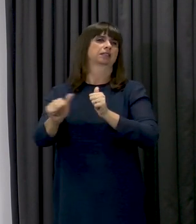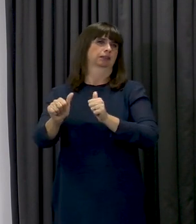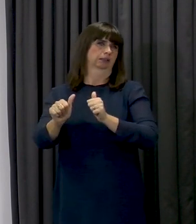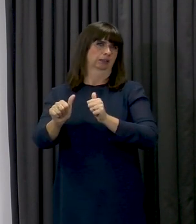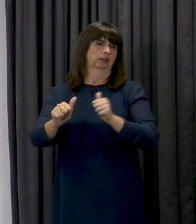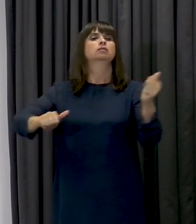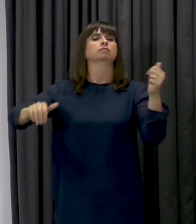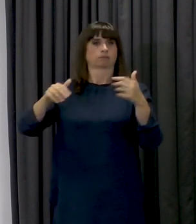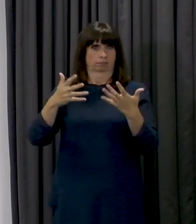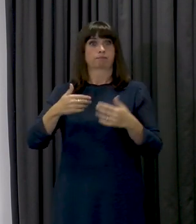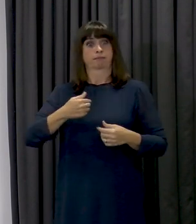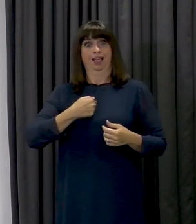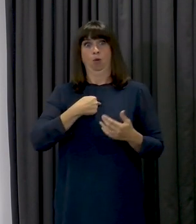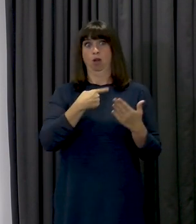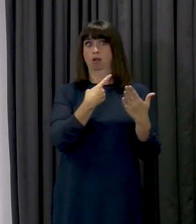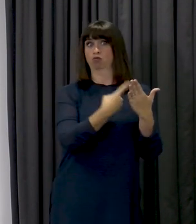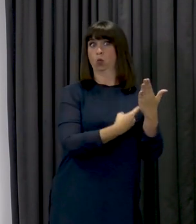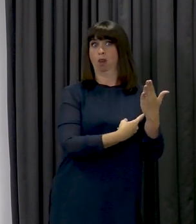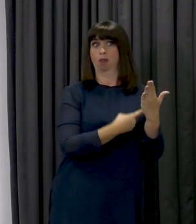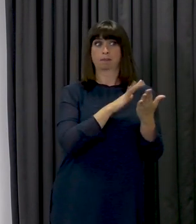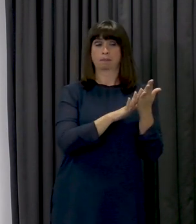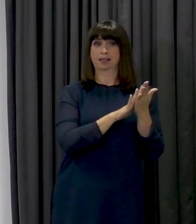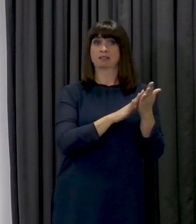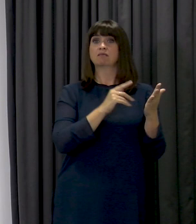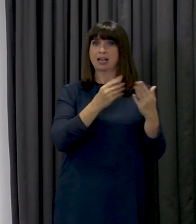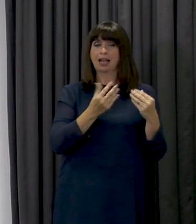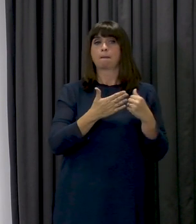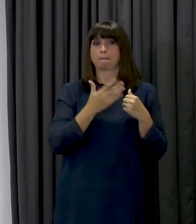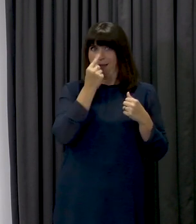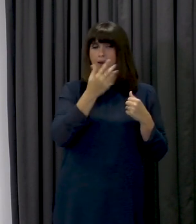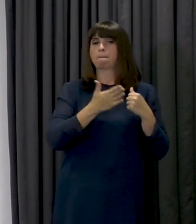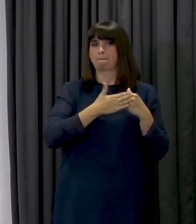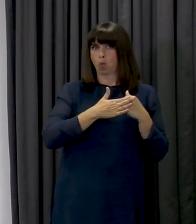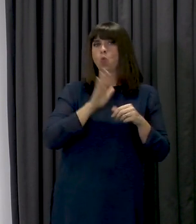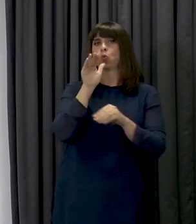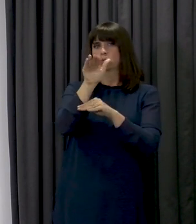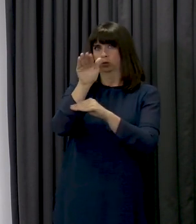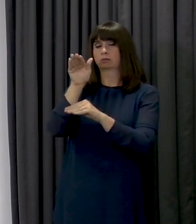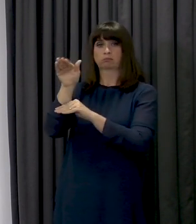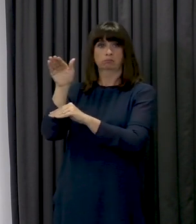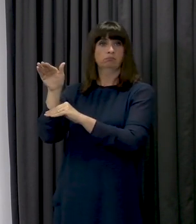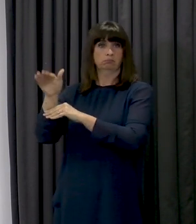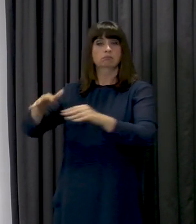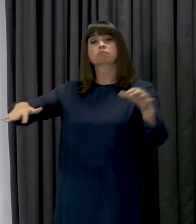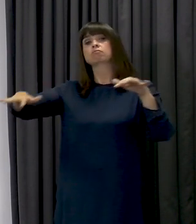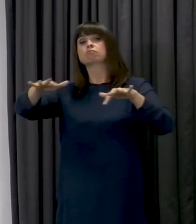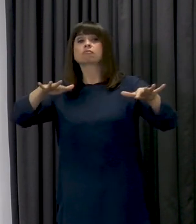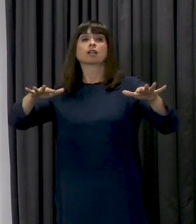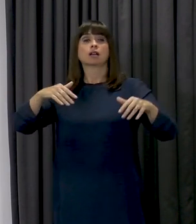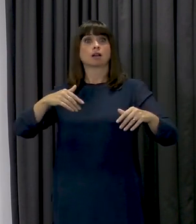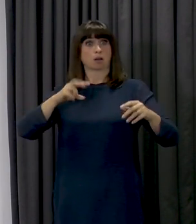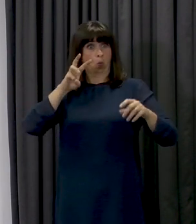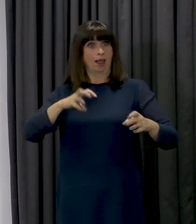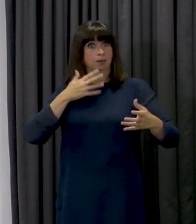doors. And our regulations will allow greater flexibility. And I look to people in Wales to go